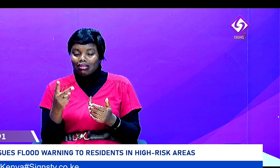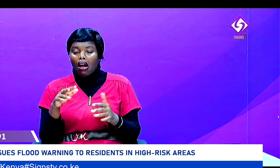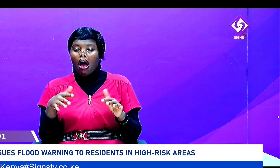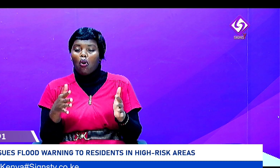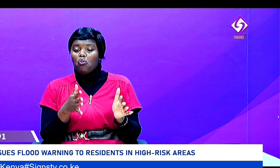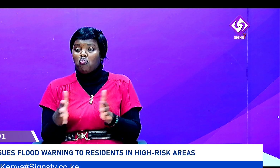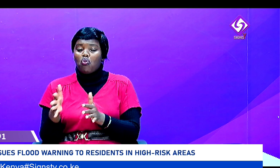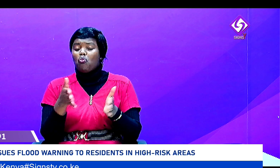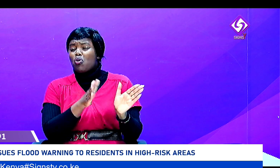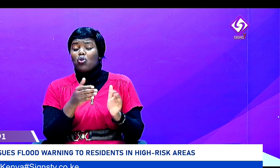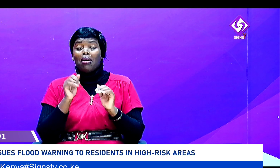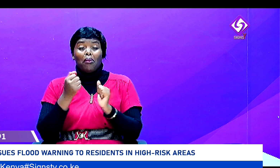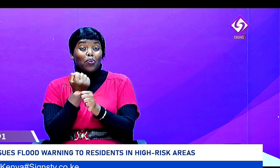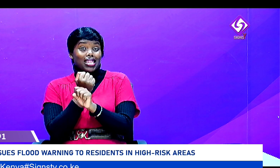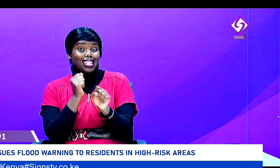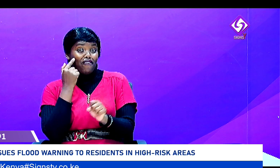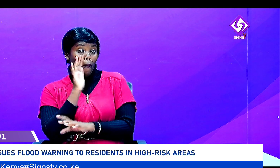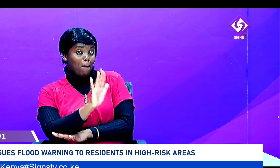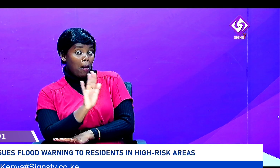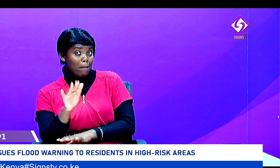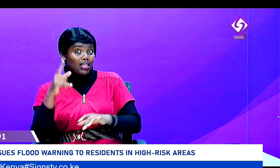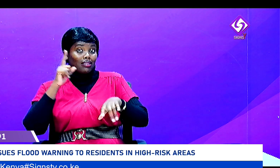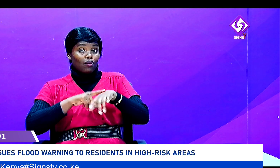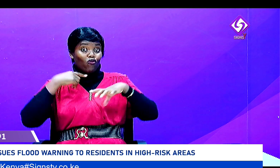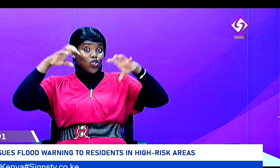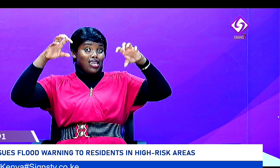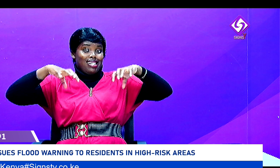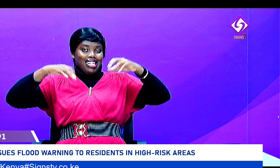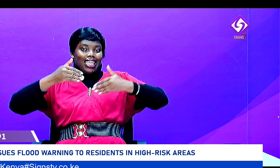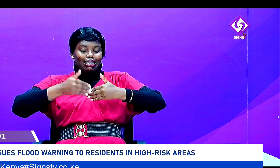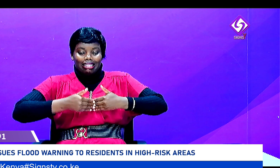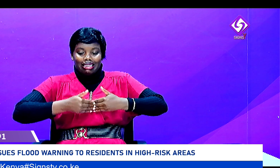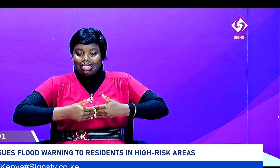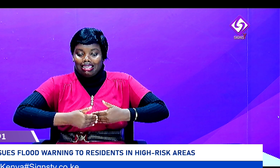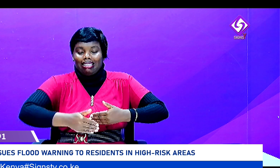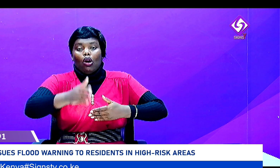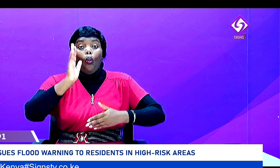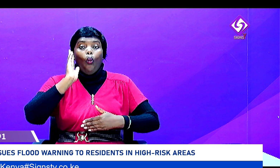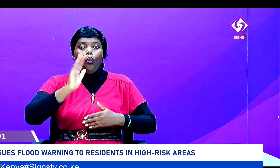The CS has called on citizens in high-risk zones to take precautionary measures